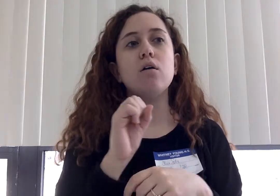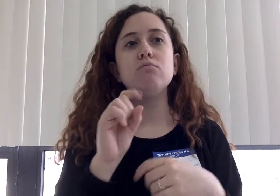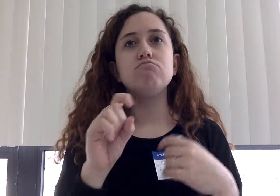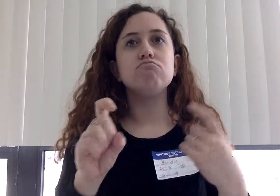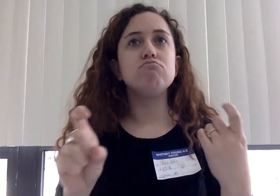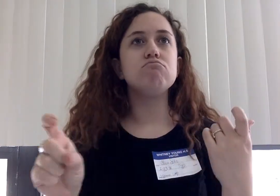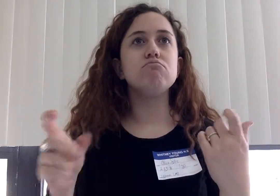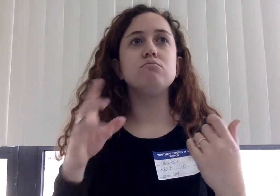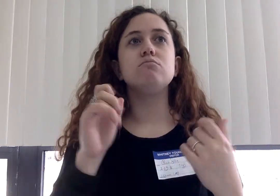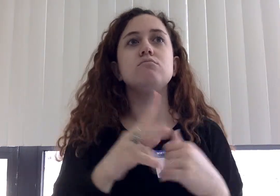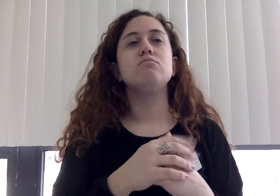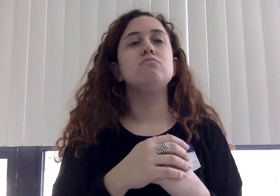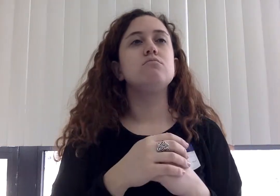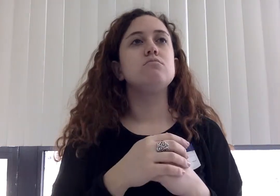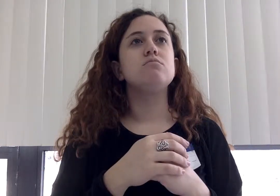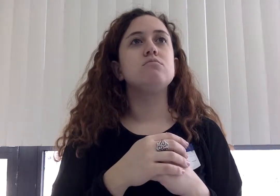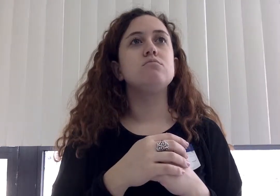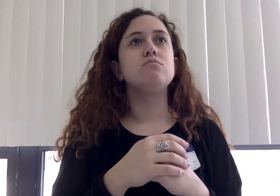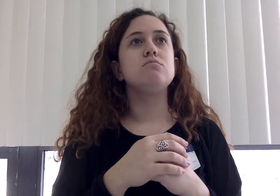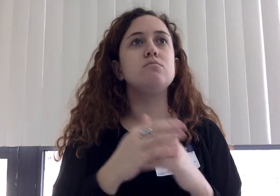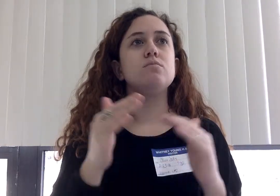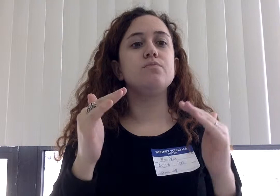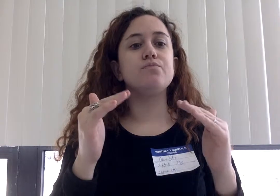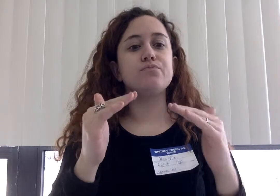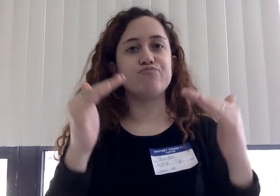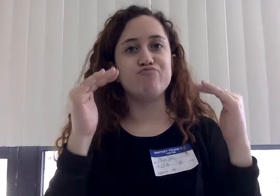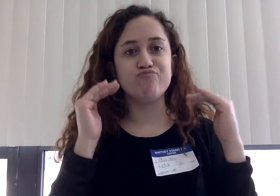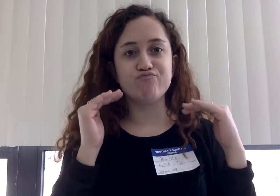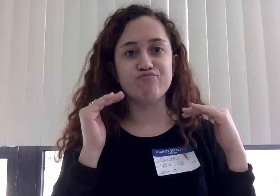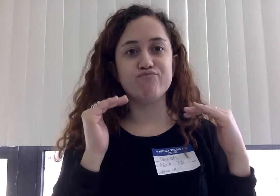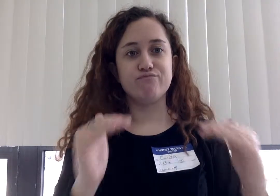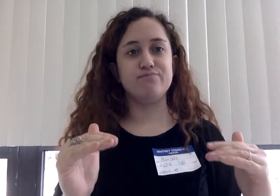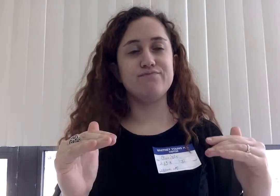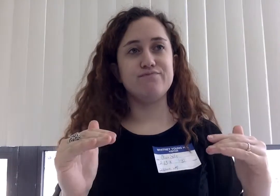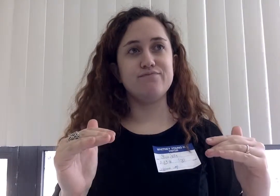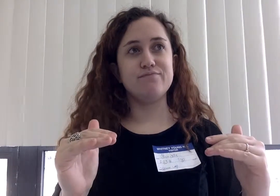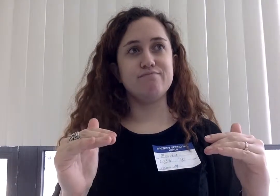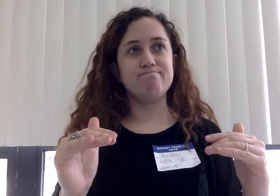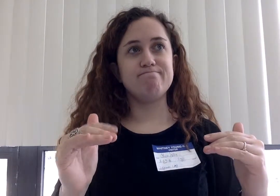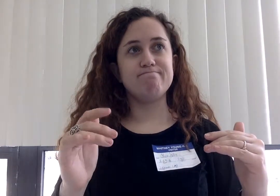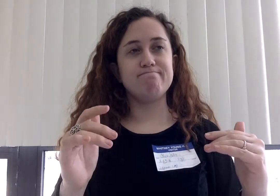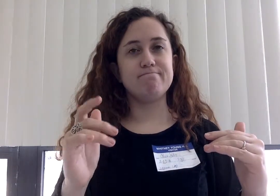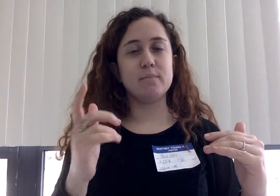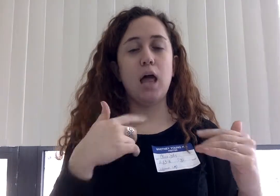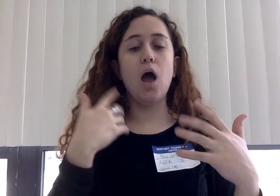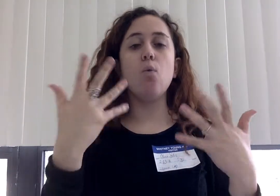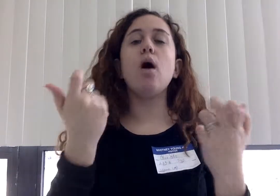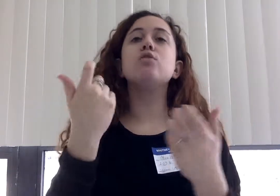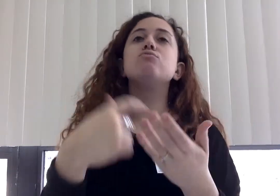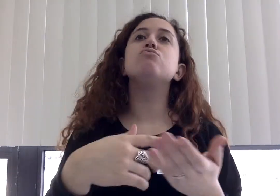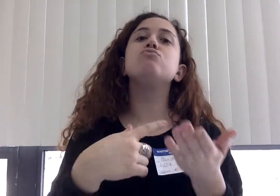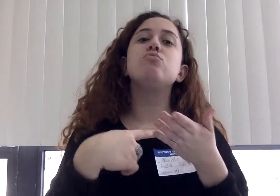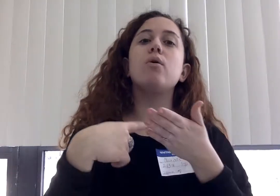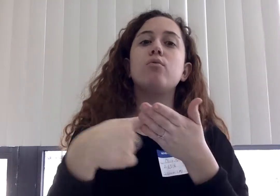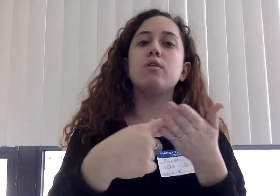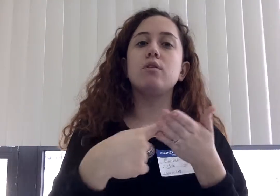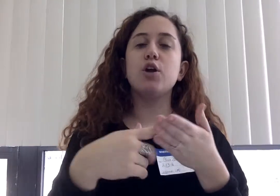Okay. Then I would like you to work with your groups. So write an equation